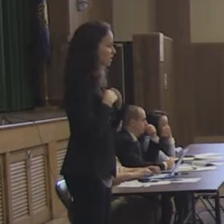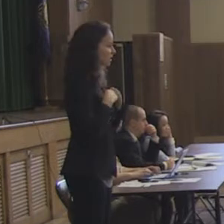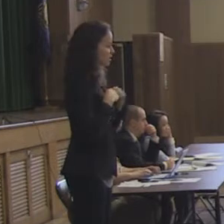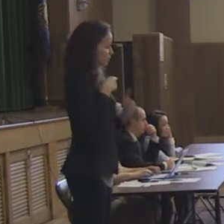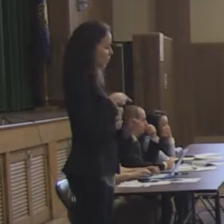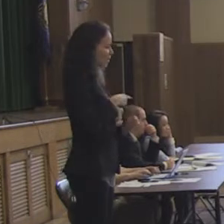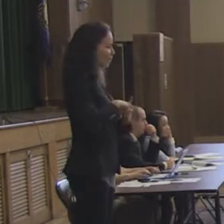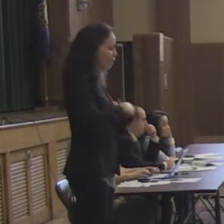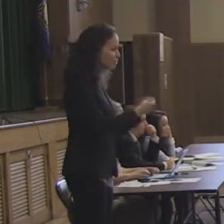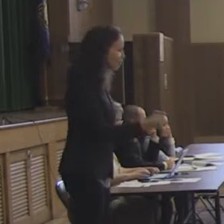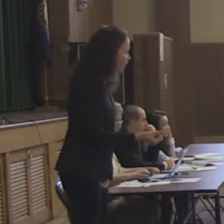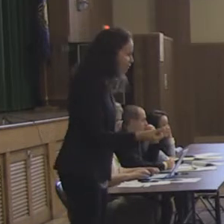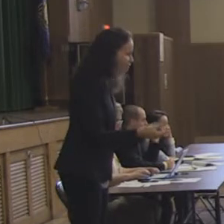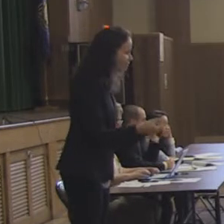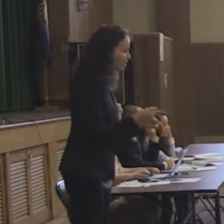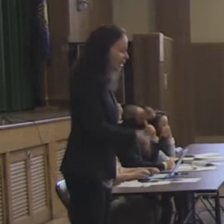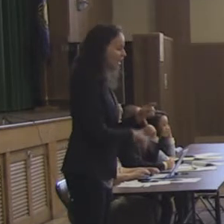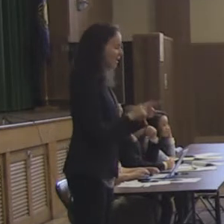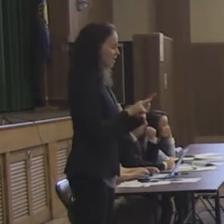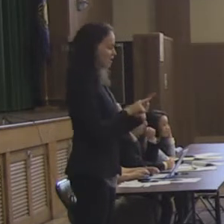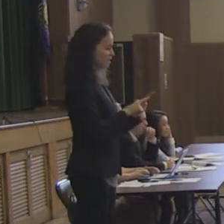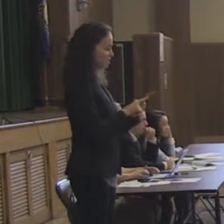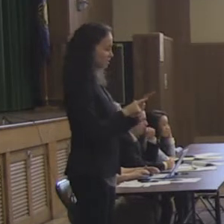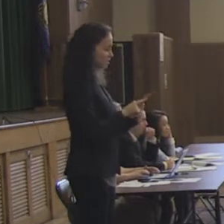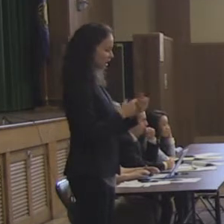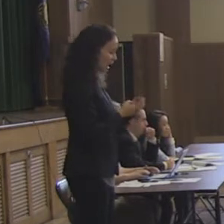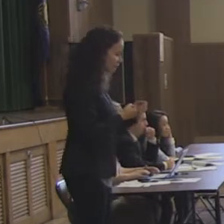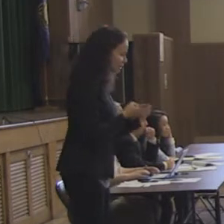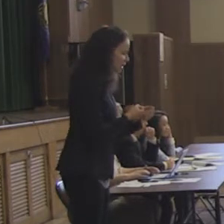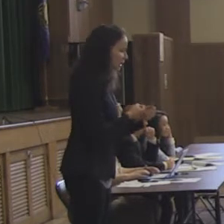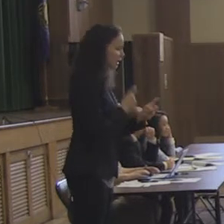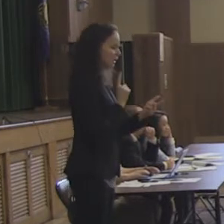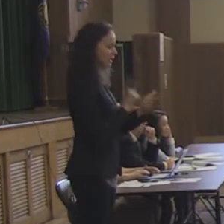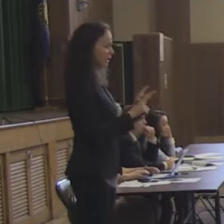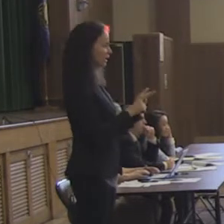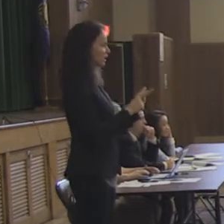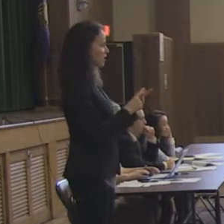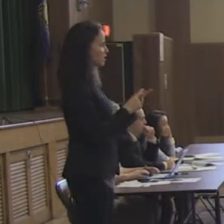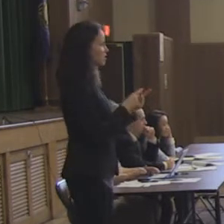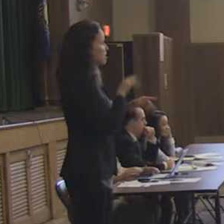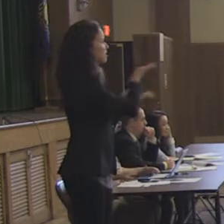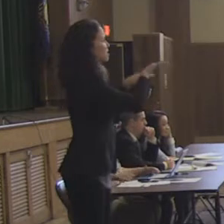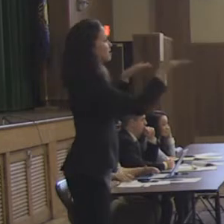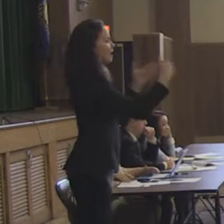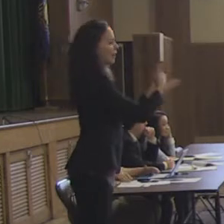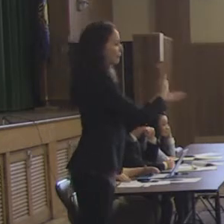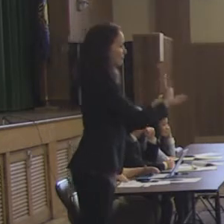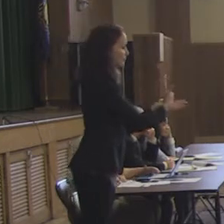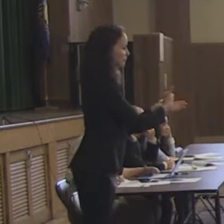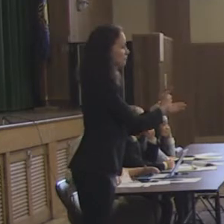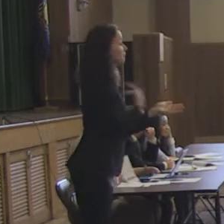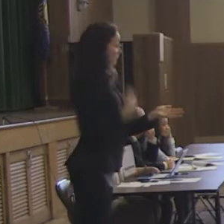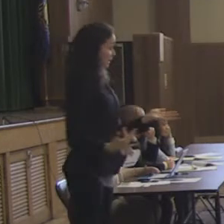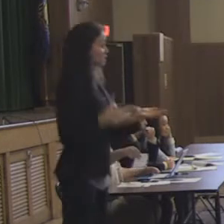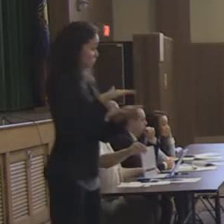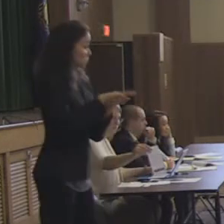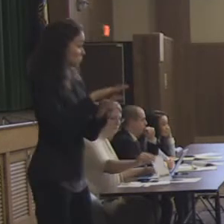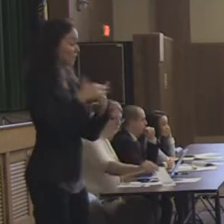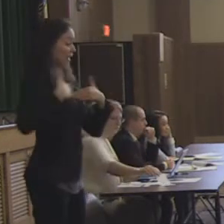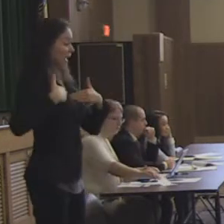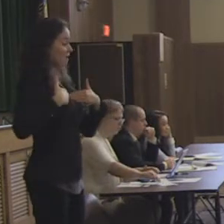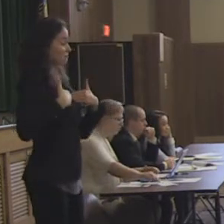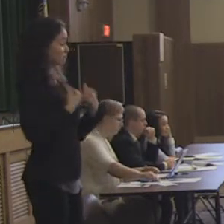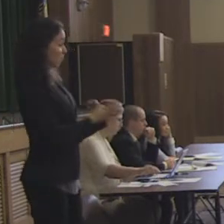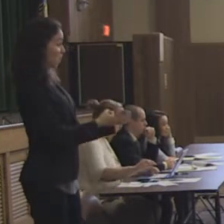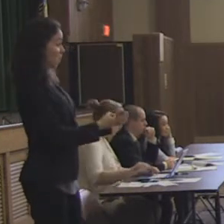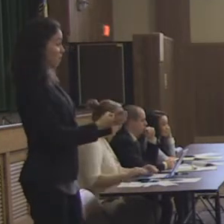self-advocacy, make decisions, take action, and all those good things. Typically, school systems have support for at-risk students.